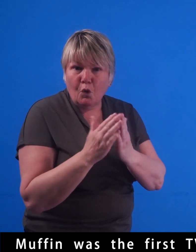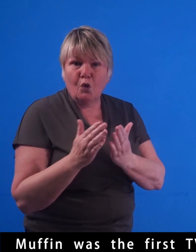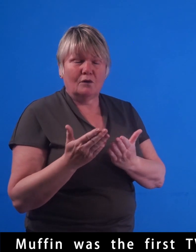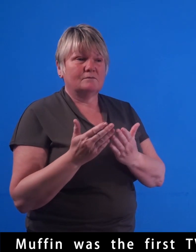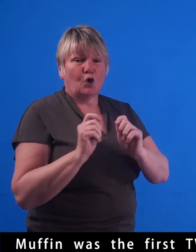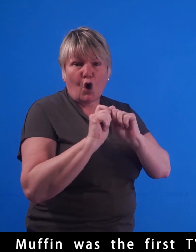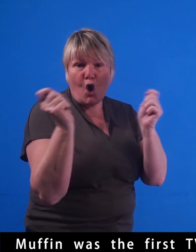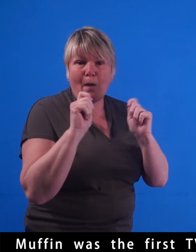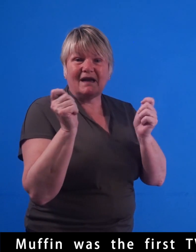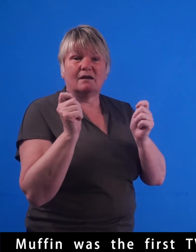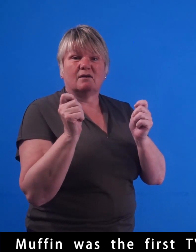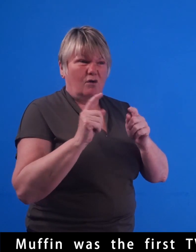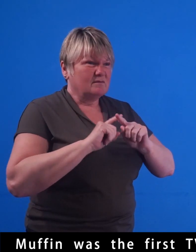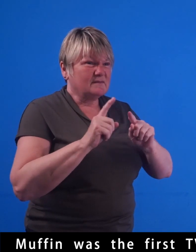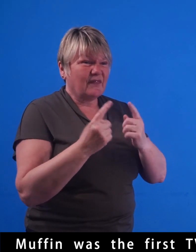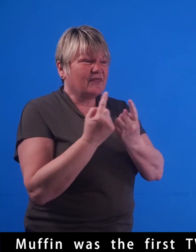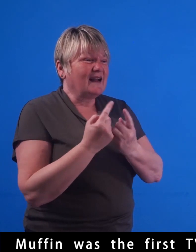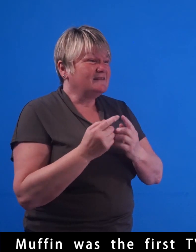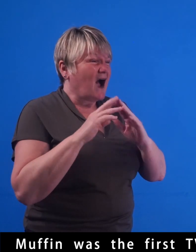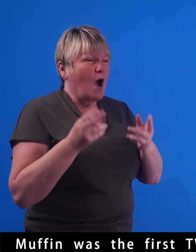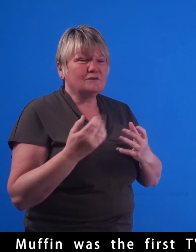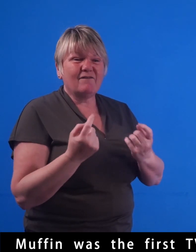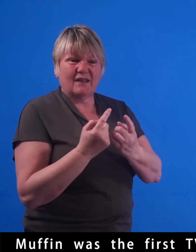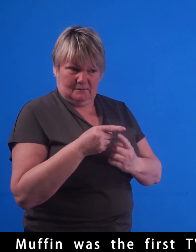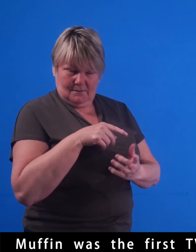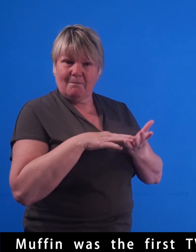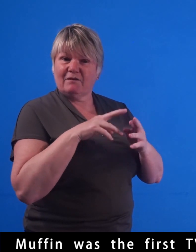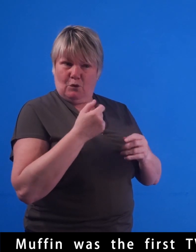and on all sorts of household items.